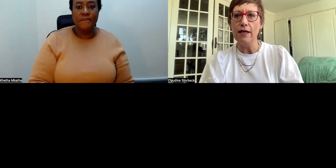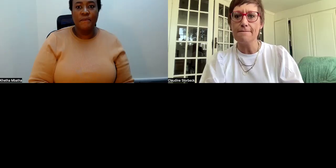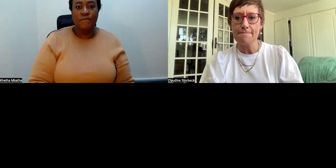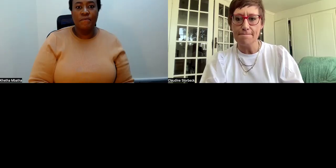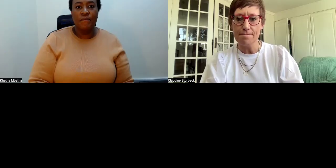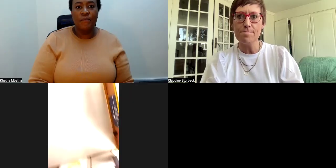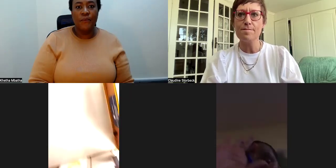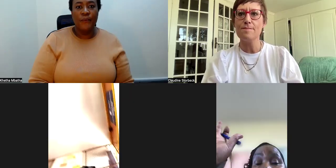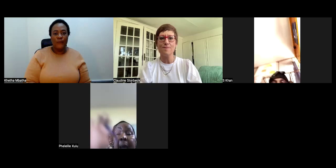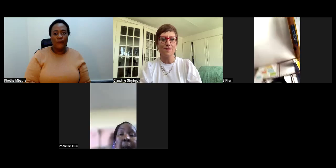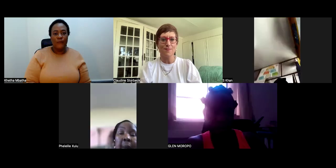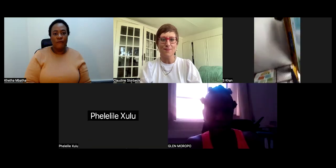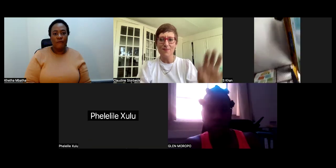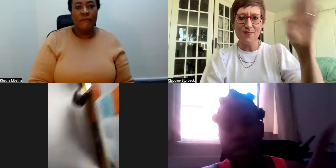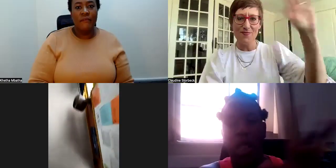Gallery.